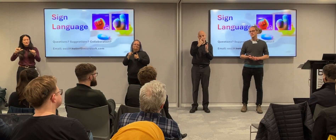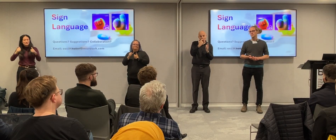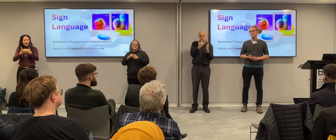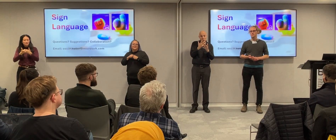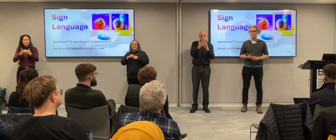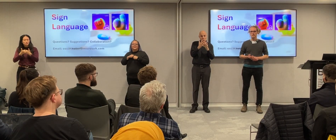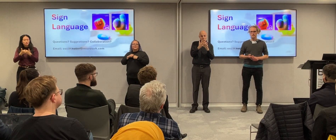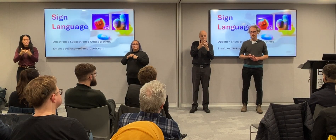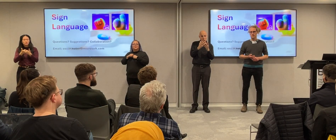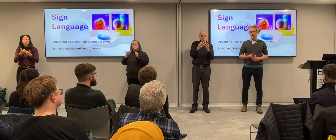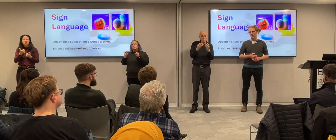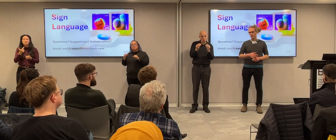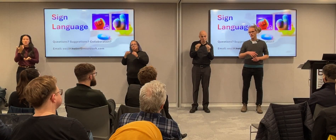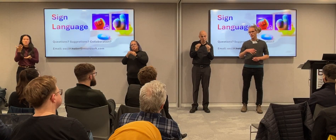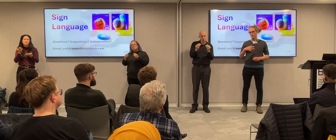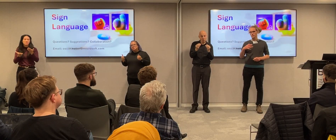by